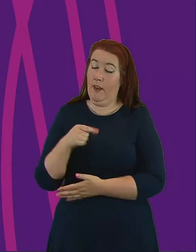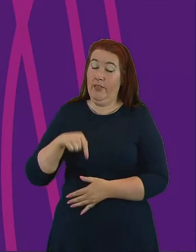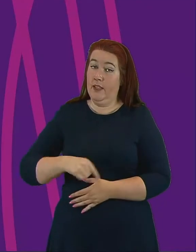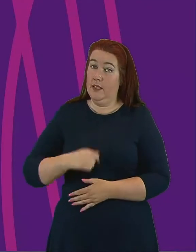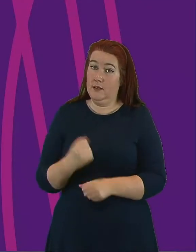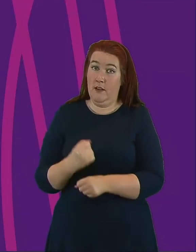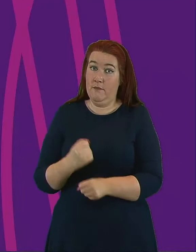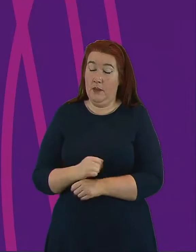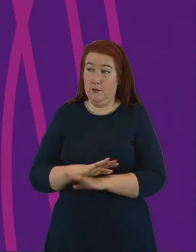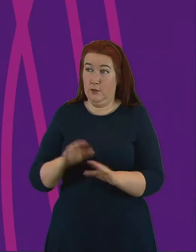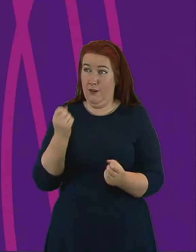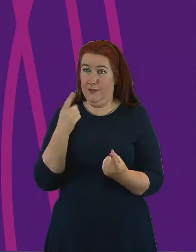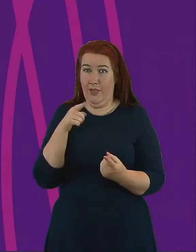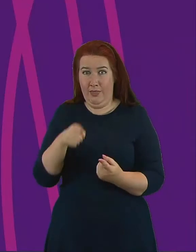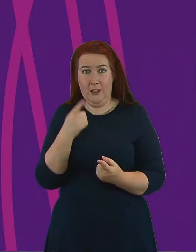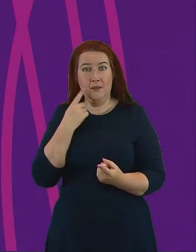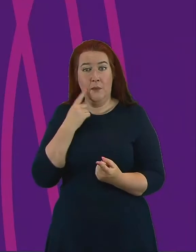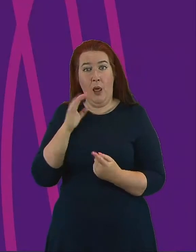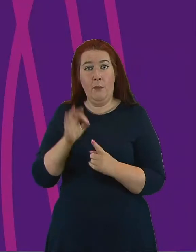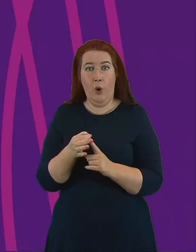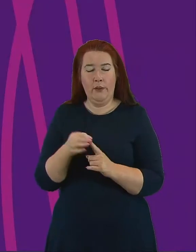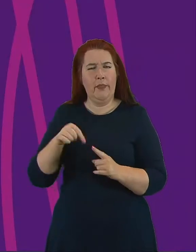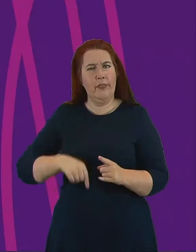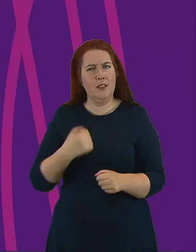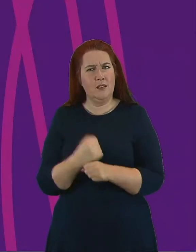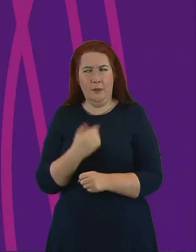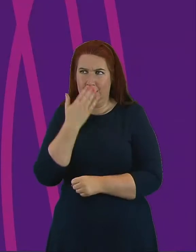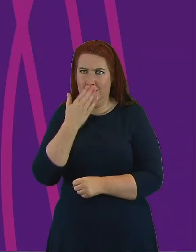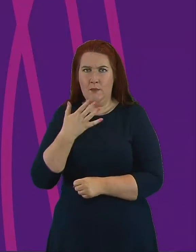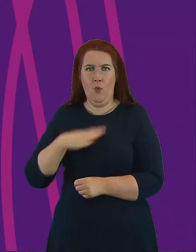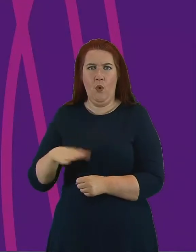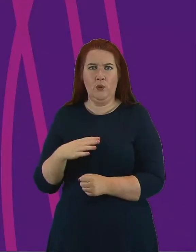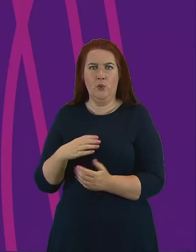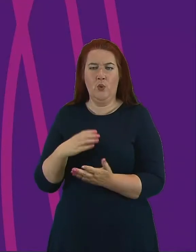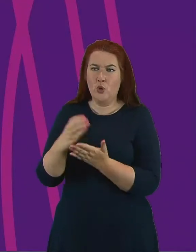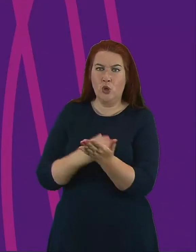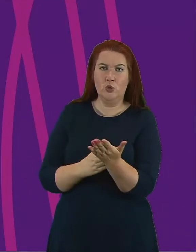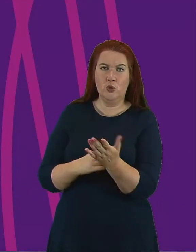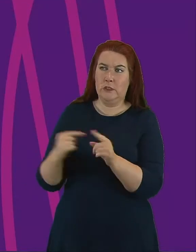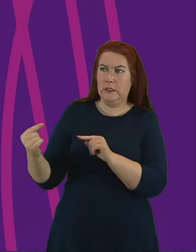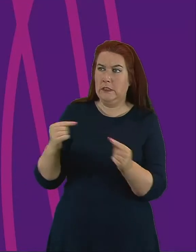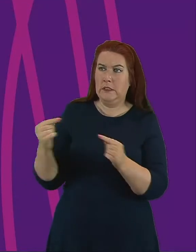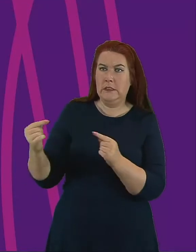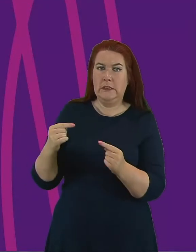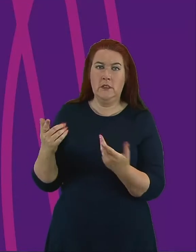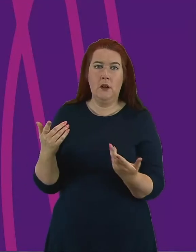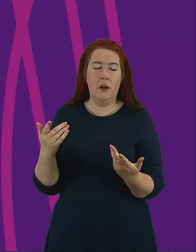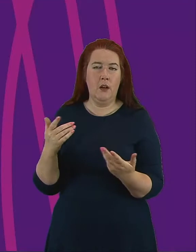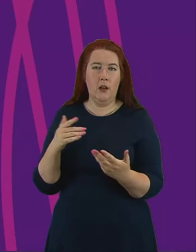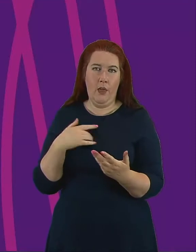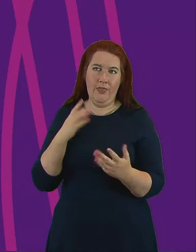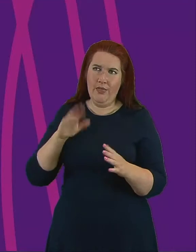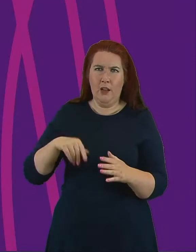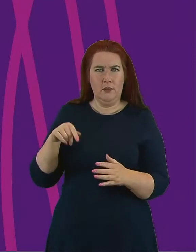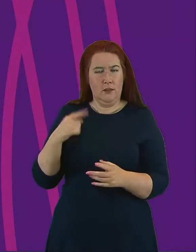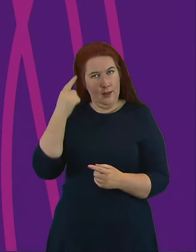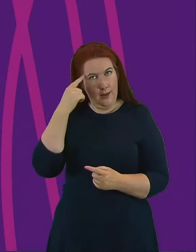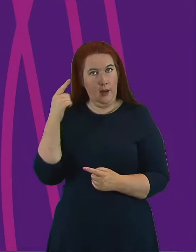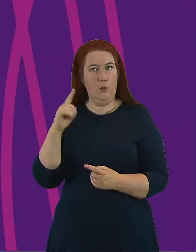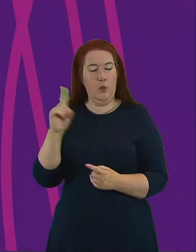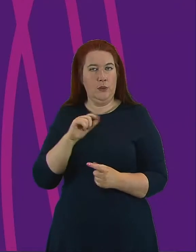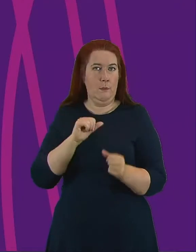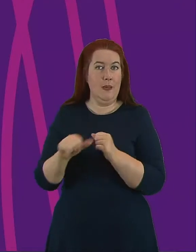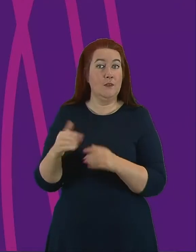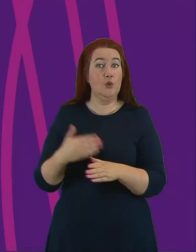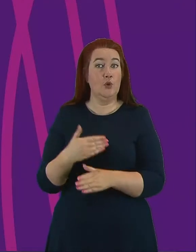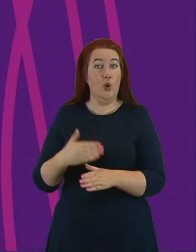that simple point. They would rather engage in constitutional grievance mongering than consider what is best for jobs. And what we have heard today